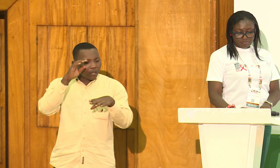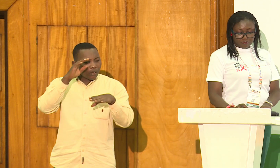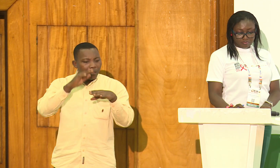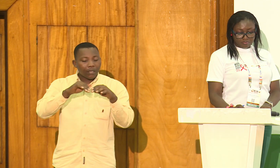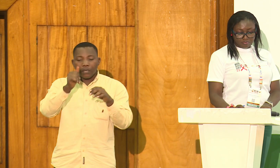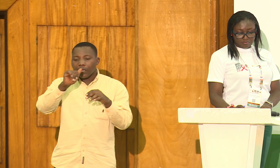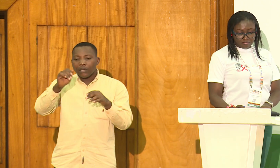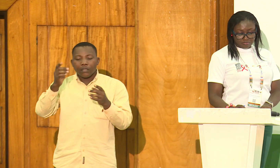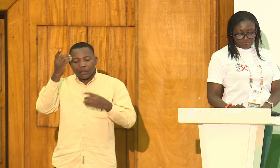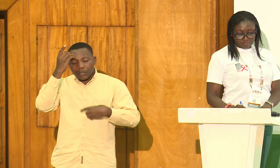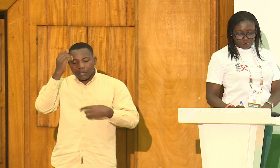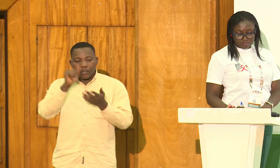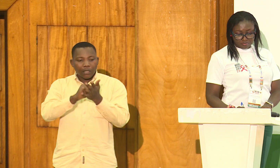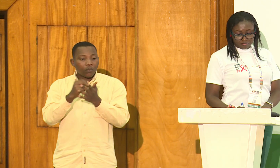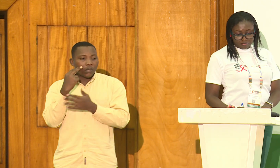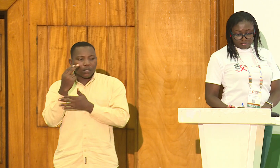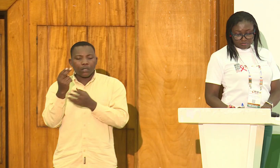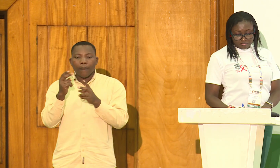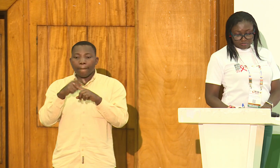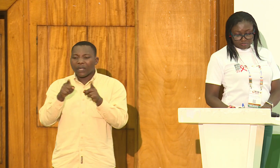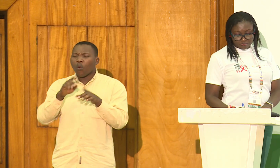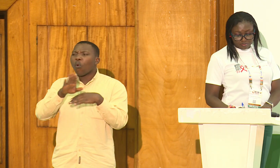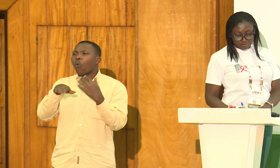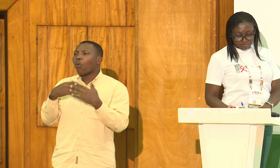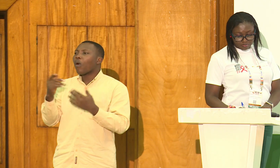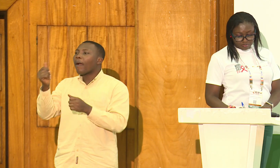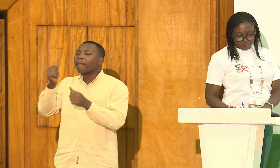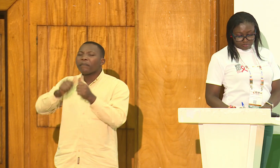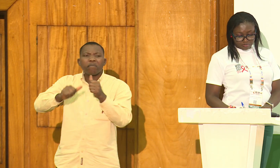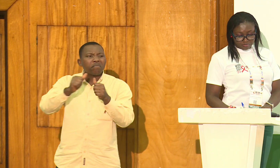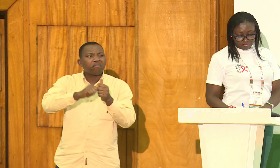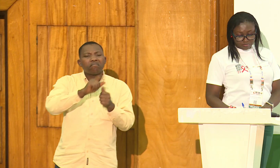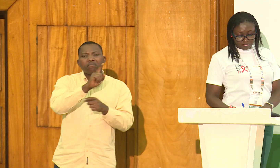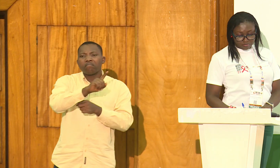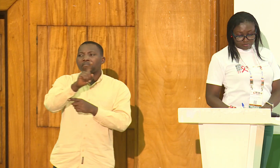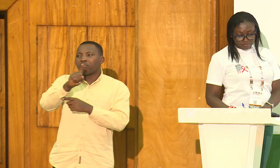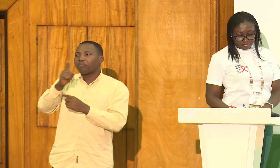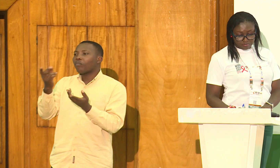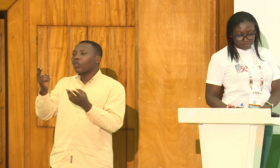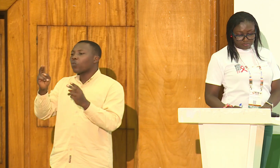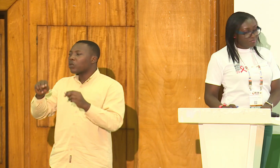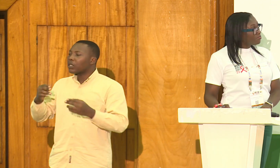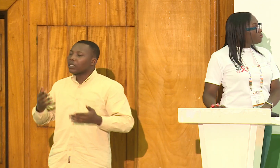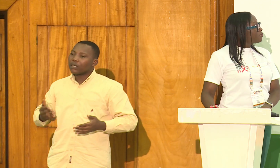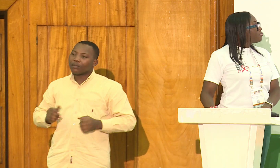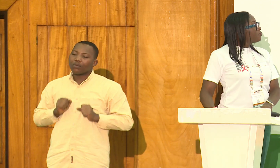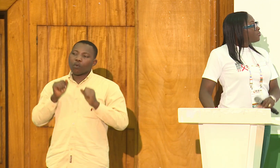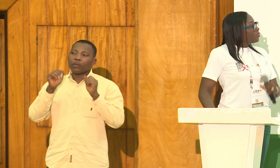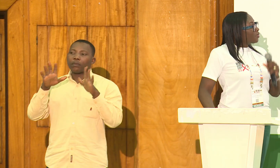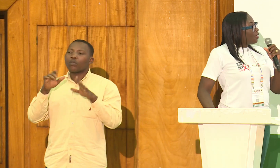we need commitment from everyone. It's just not the health sector.